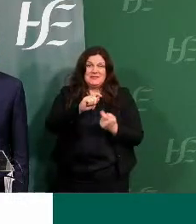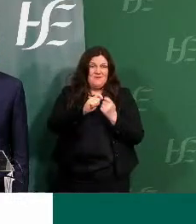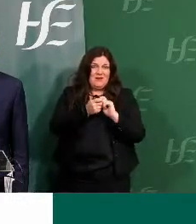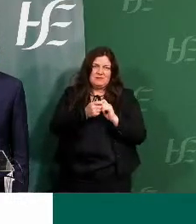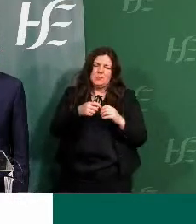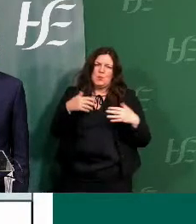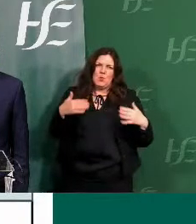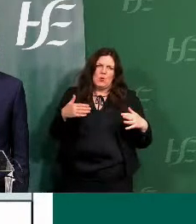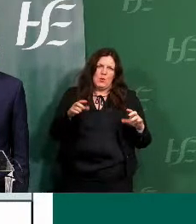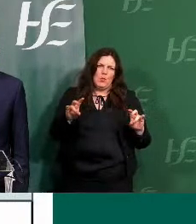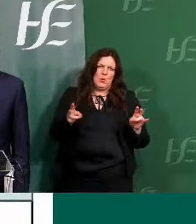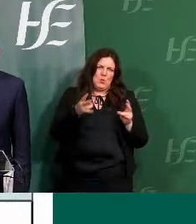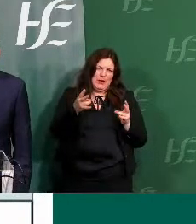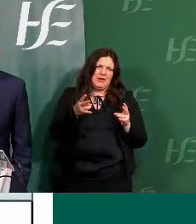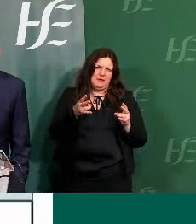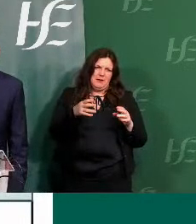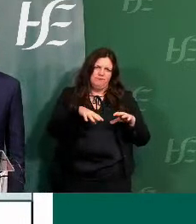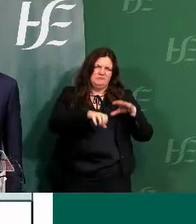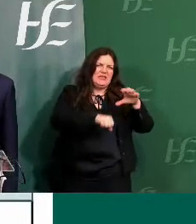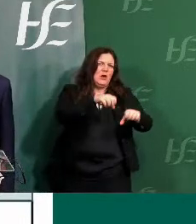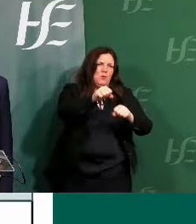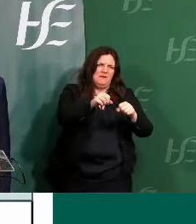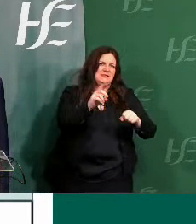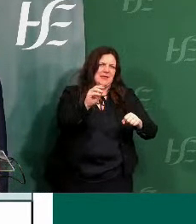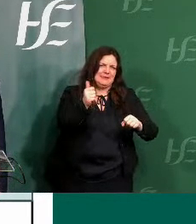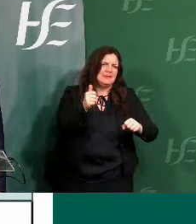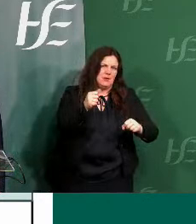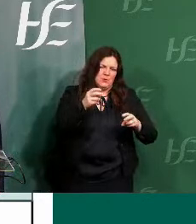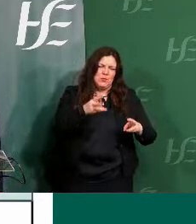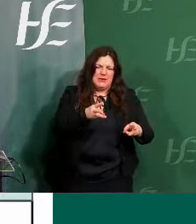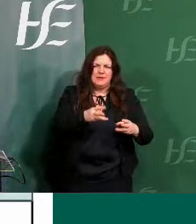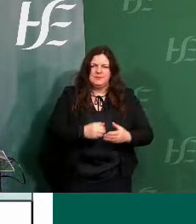to displace Delta. And the UK Health Security